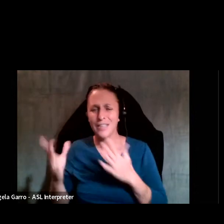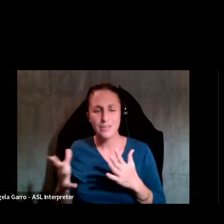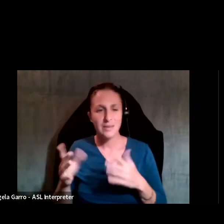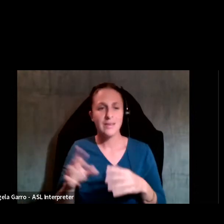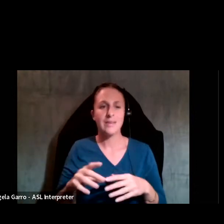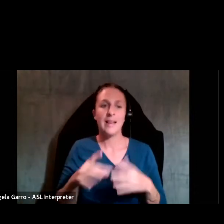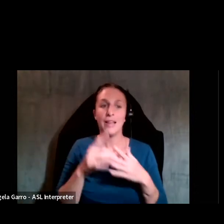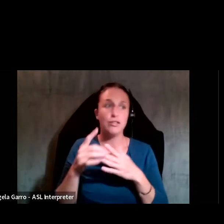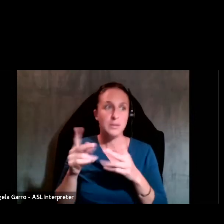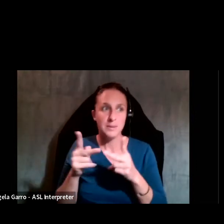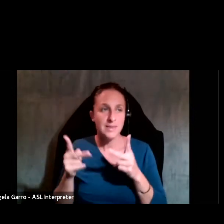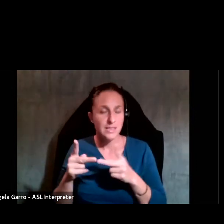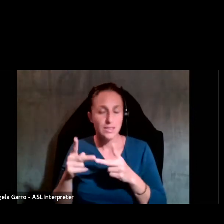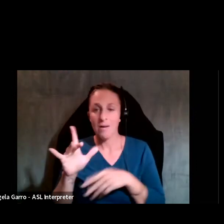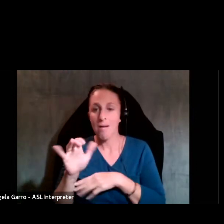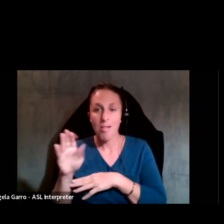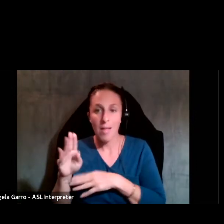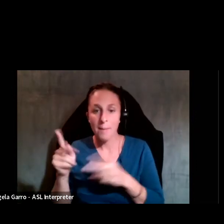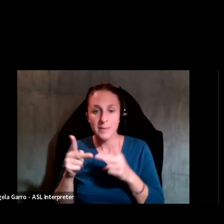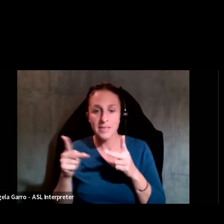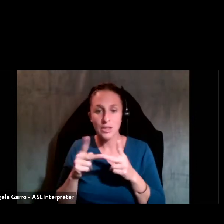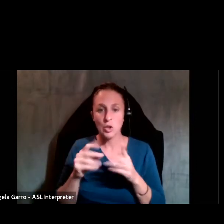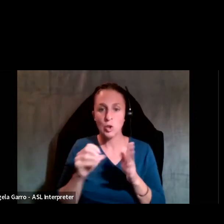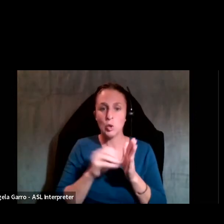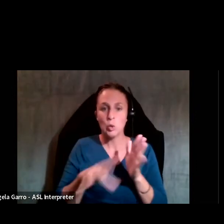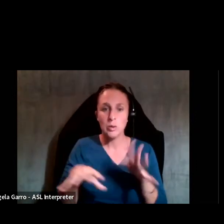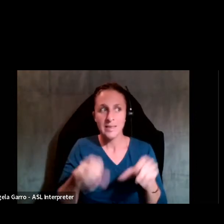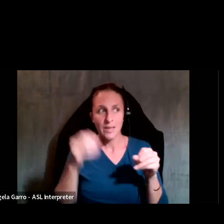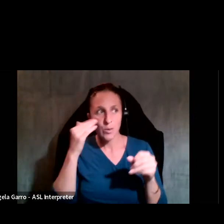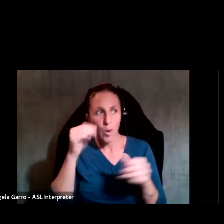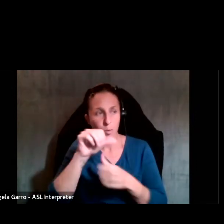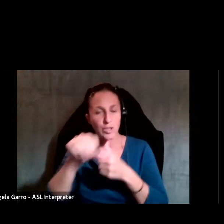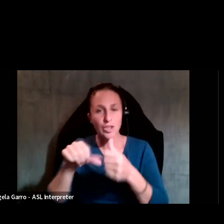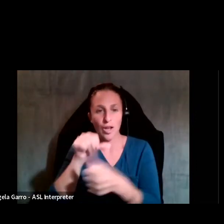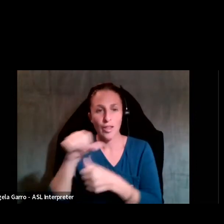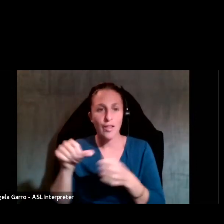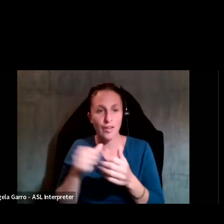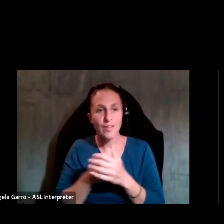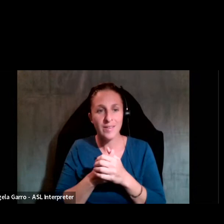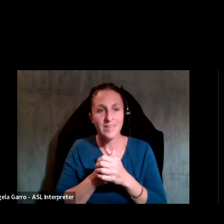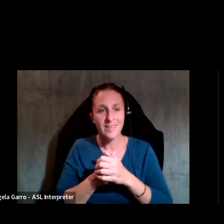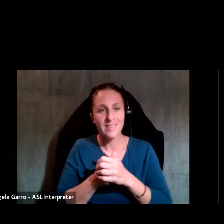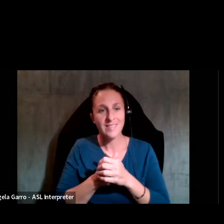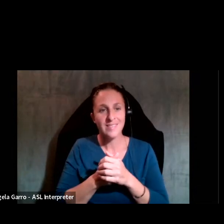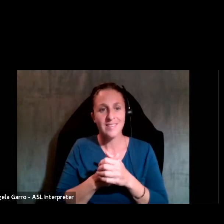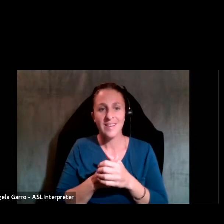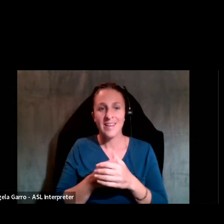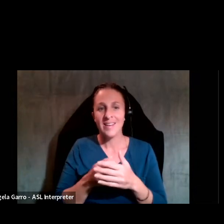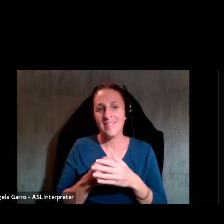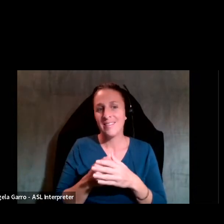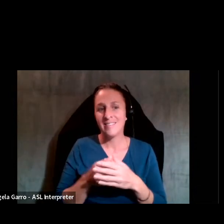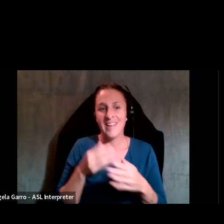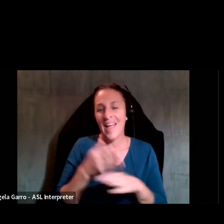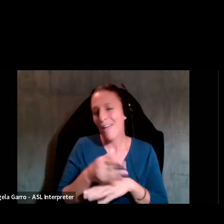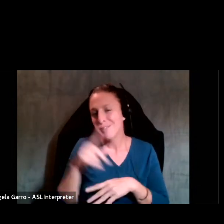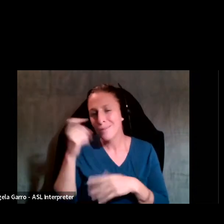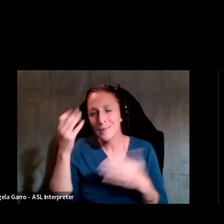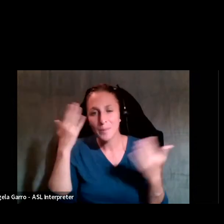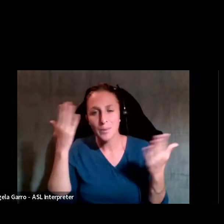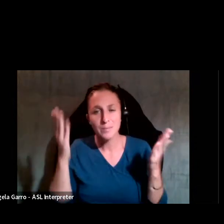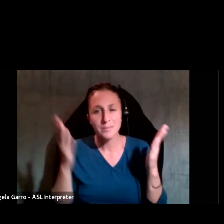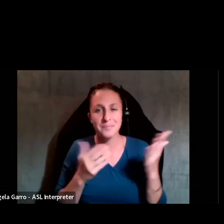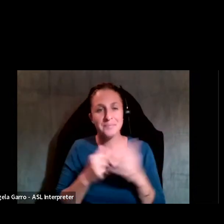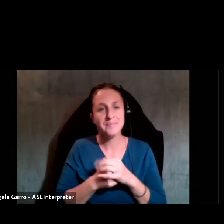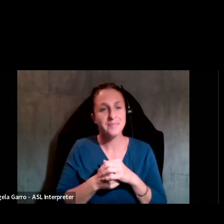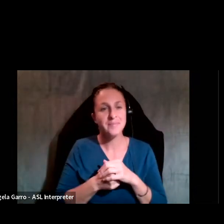club positions, and just students getting to know one another. Because just after, I guess, summer.